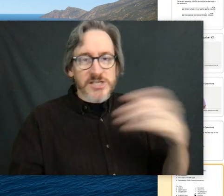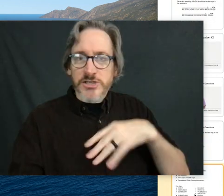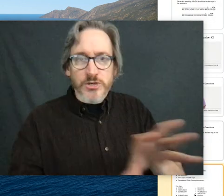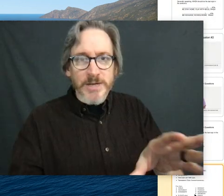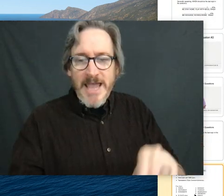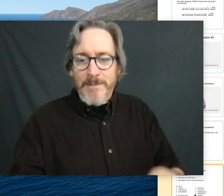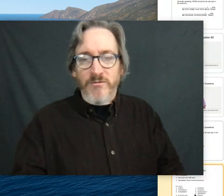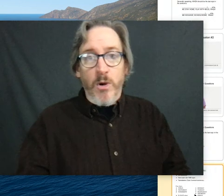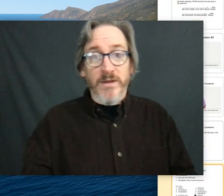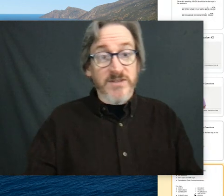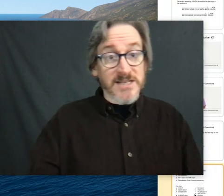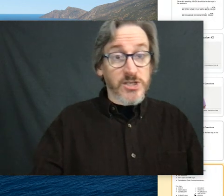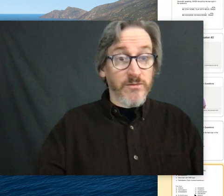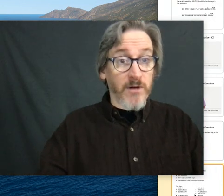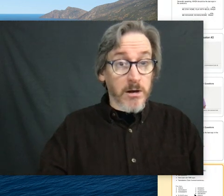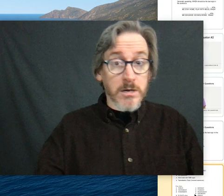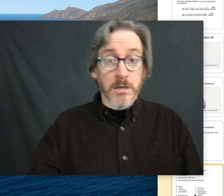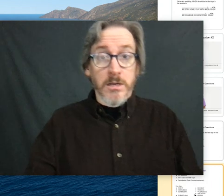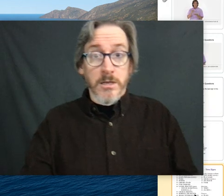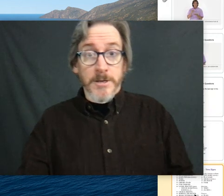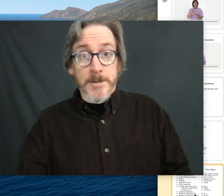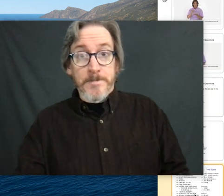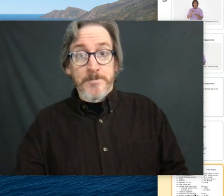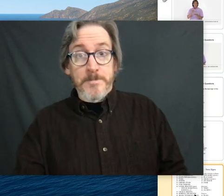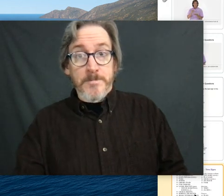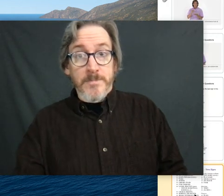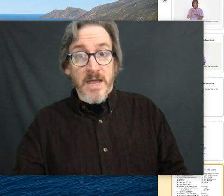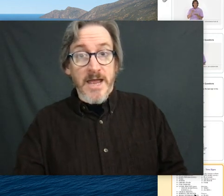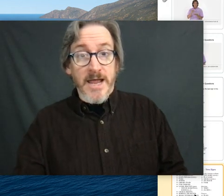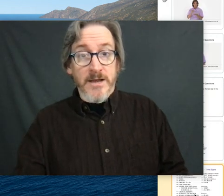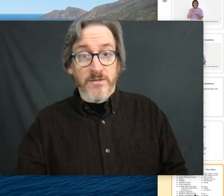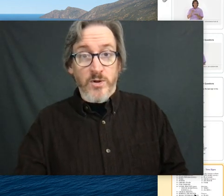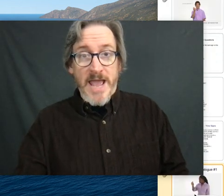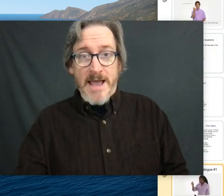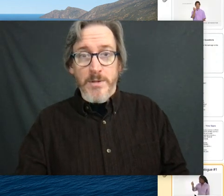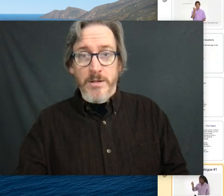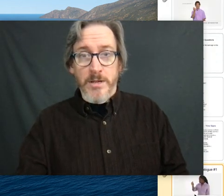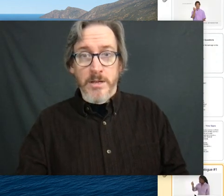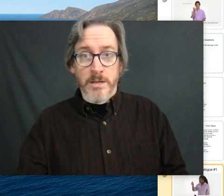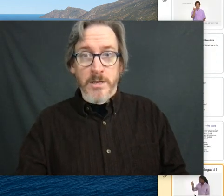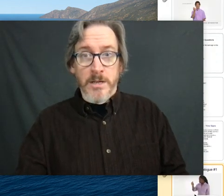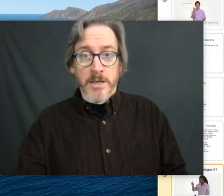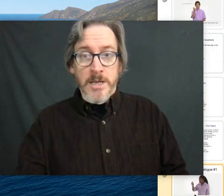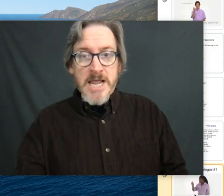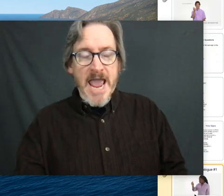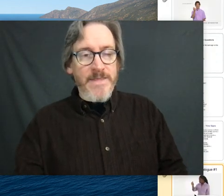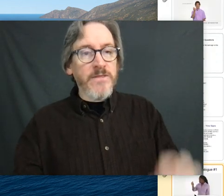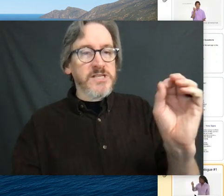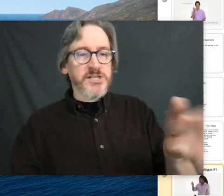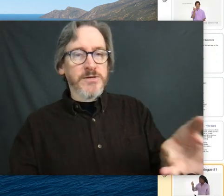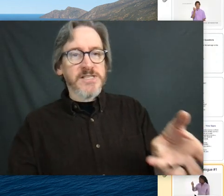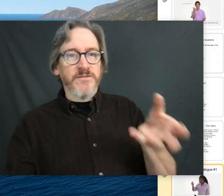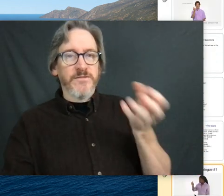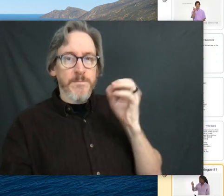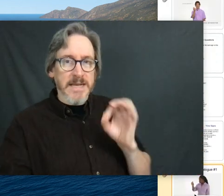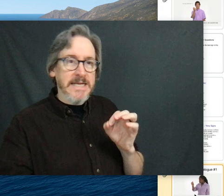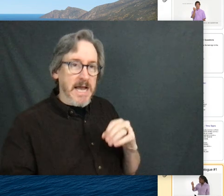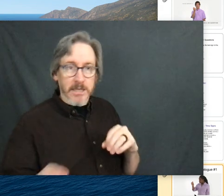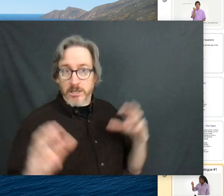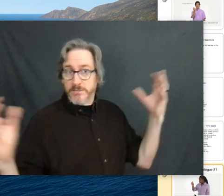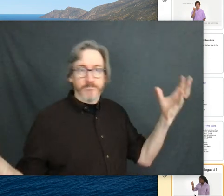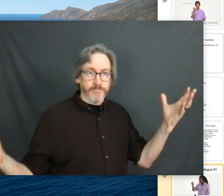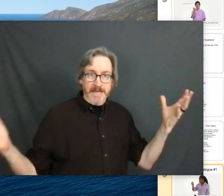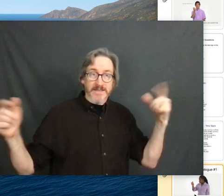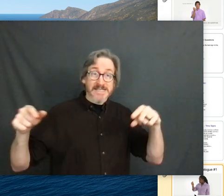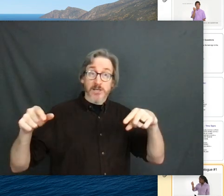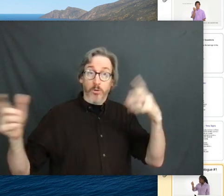So this is just a recap of what we've done so far and the vocab. And then there's a series of mini